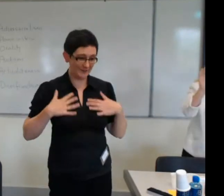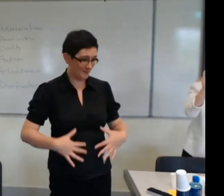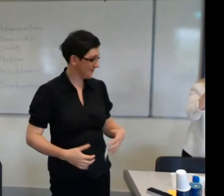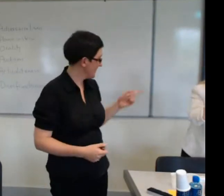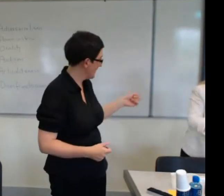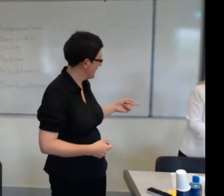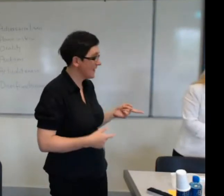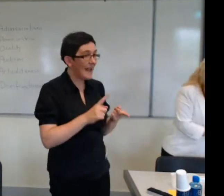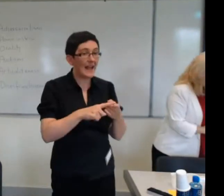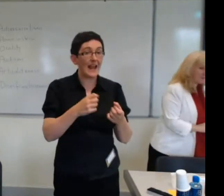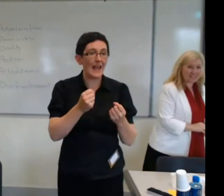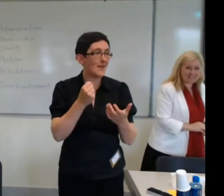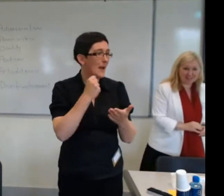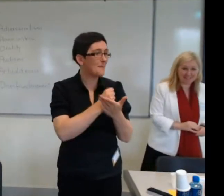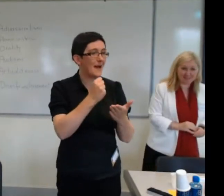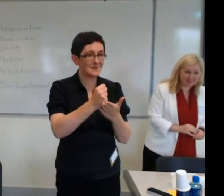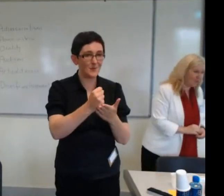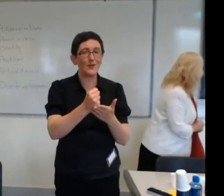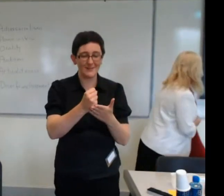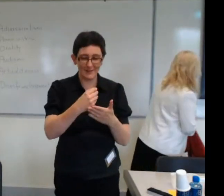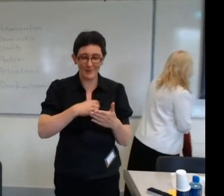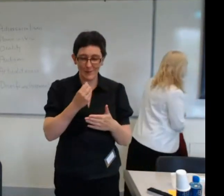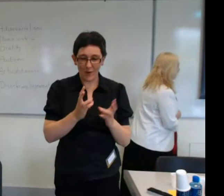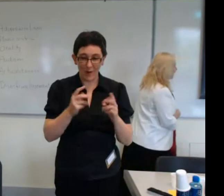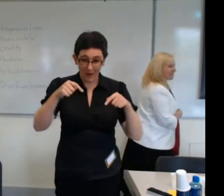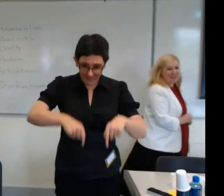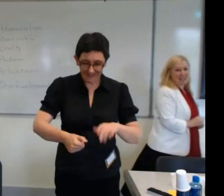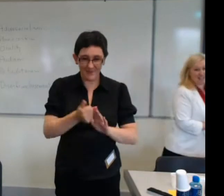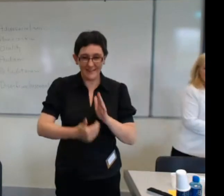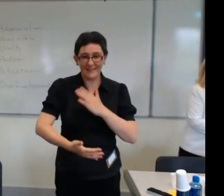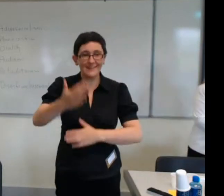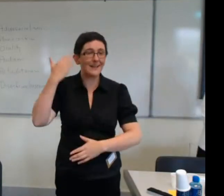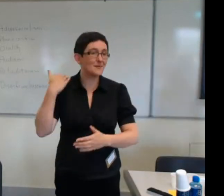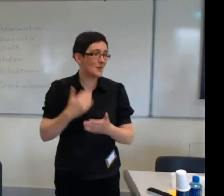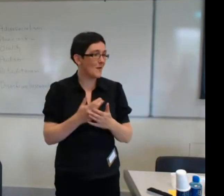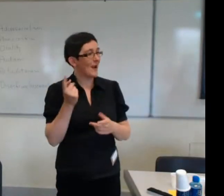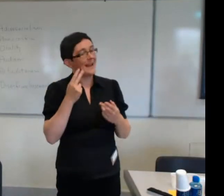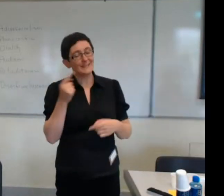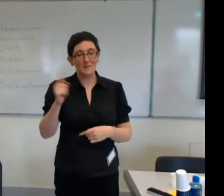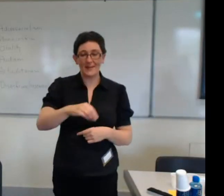have a passport to Cork. I worked in this building before, many years ago, so it's very nice to be back in Cork. I hope you'll let me